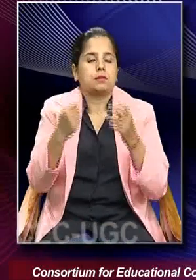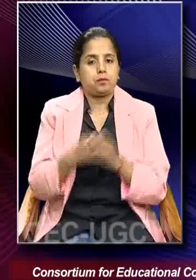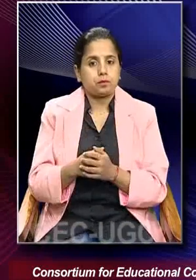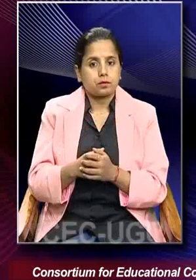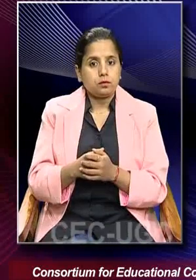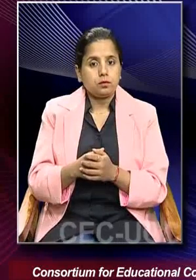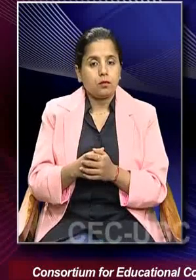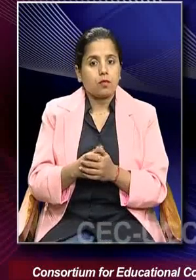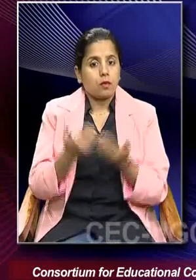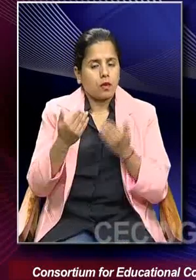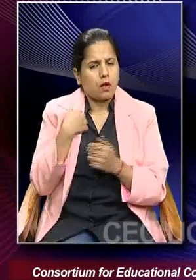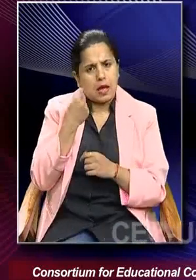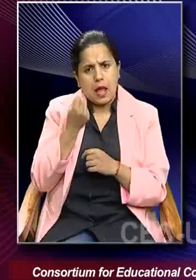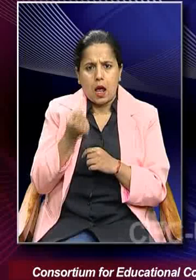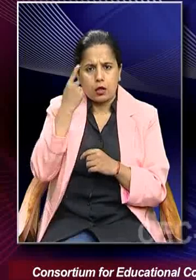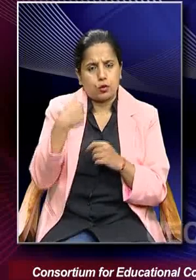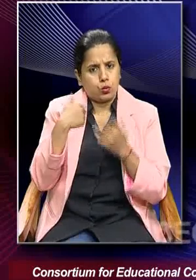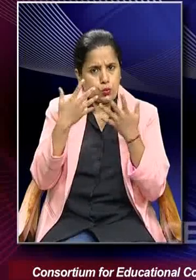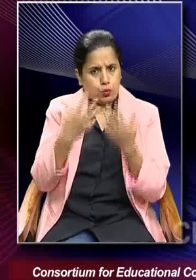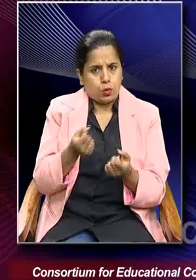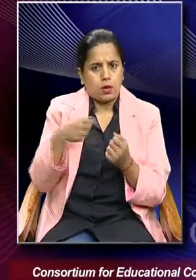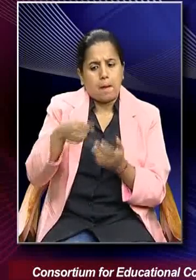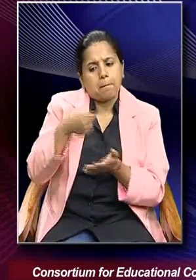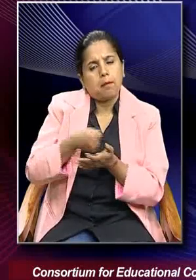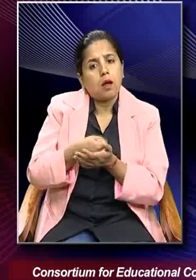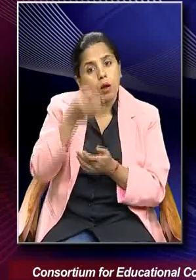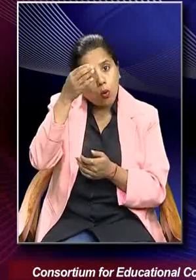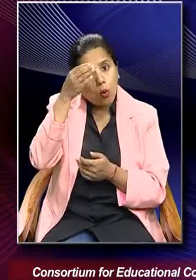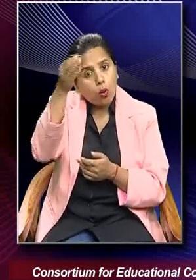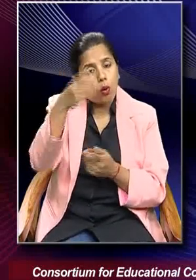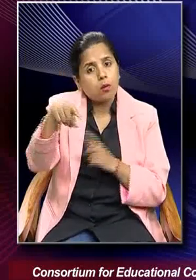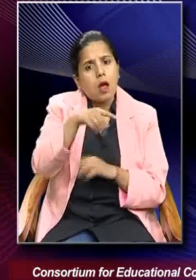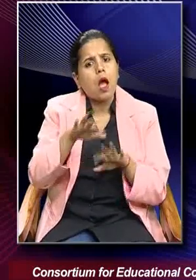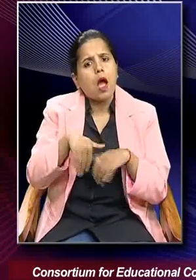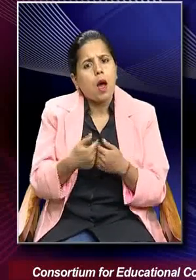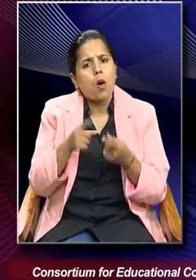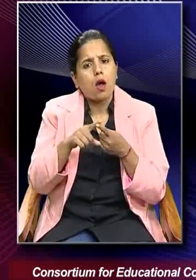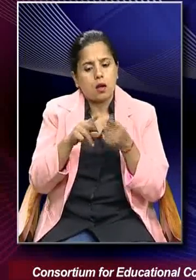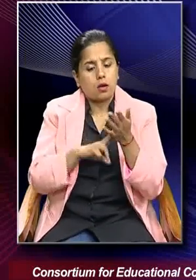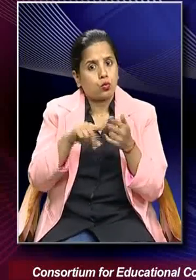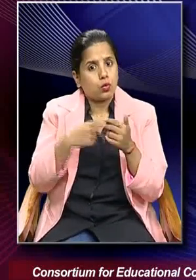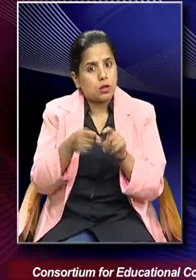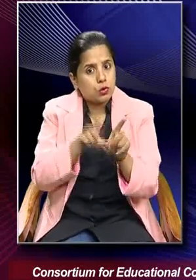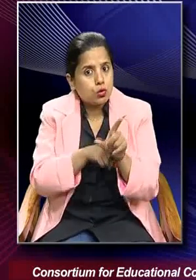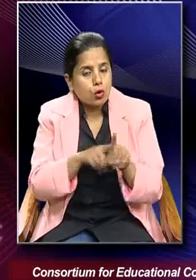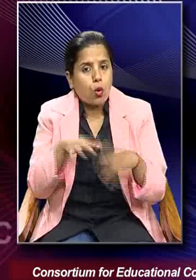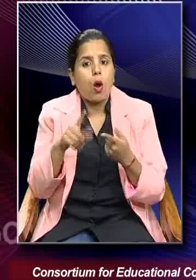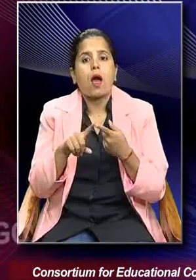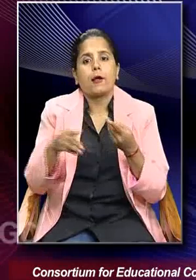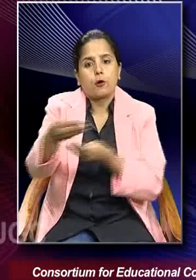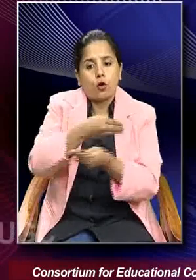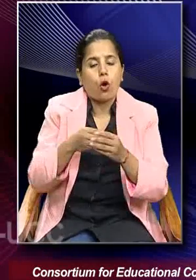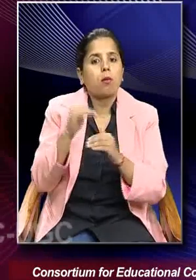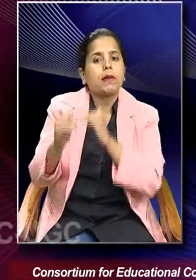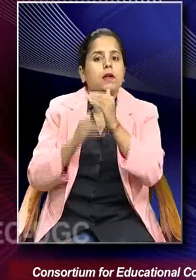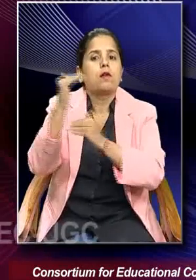Now, to understand the basic concept that how energy and economic development are linked to